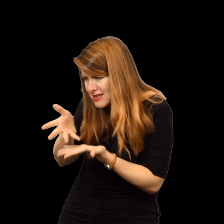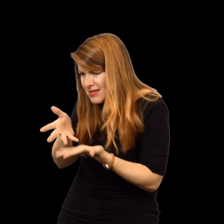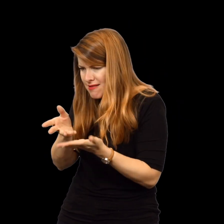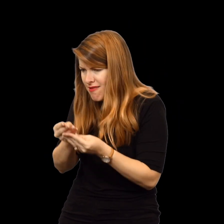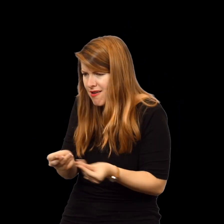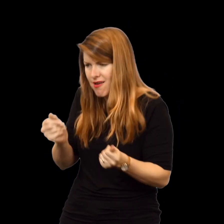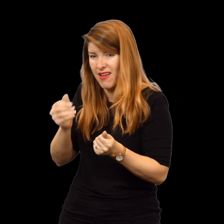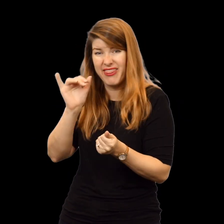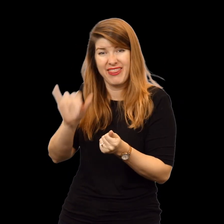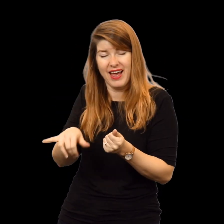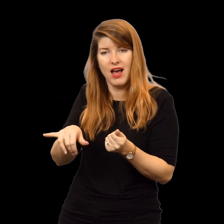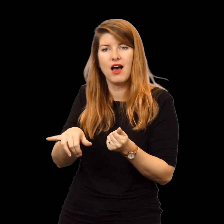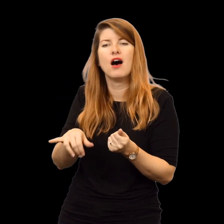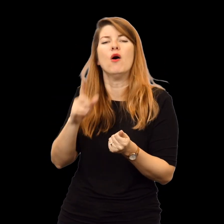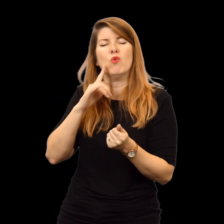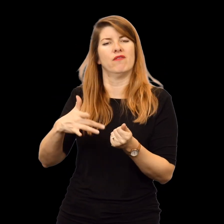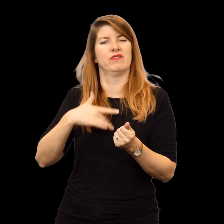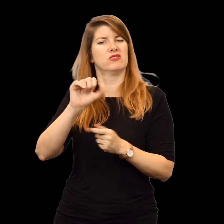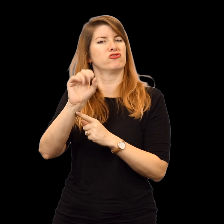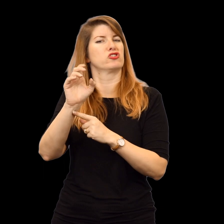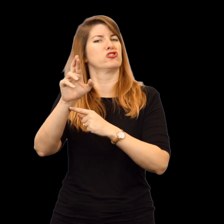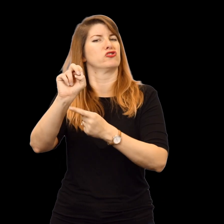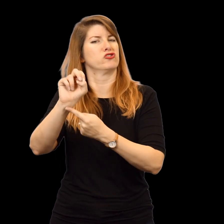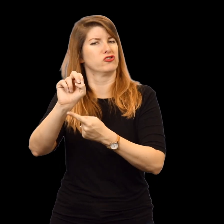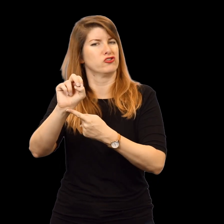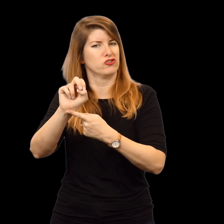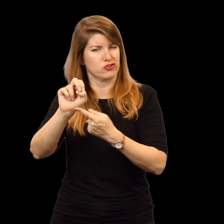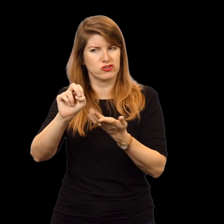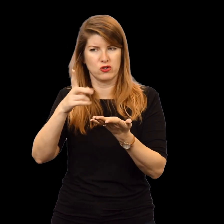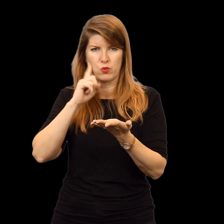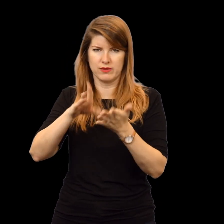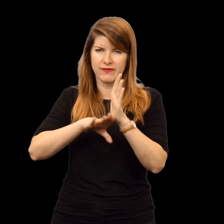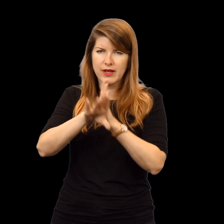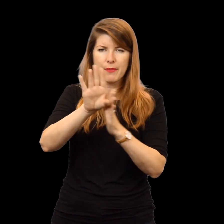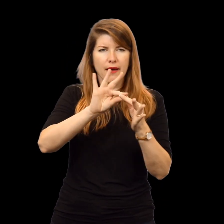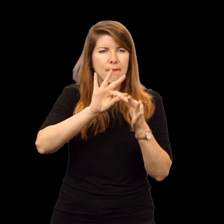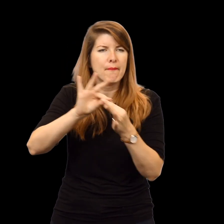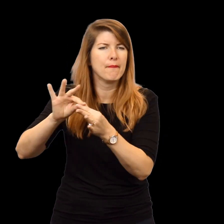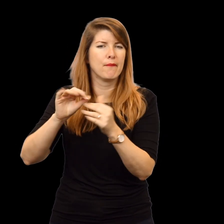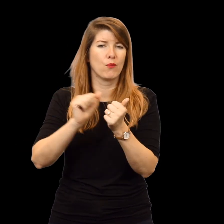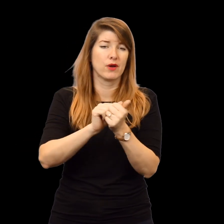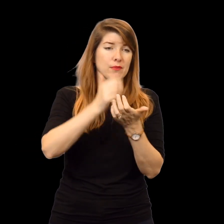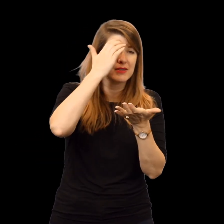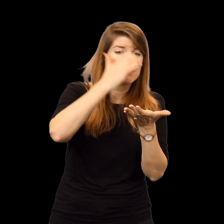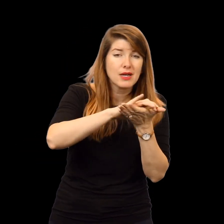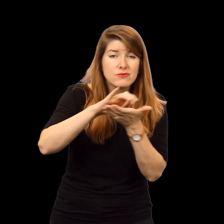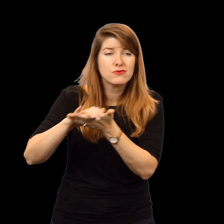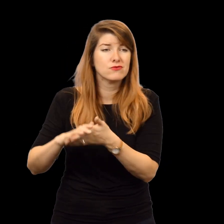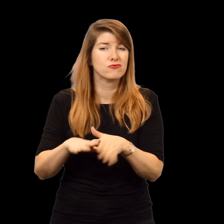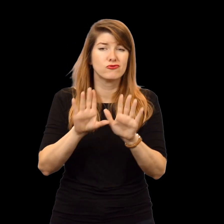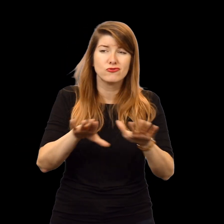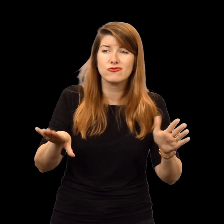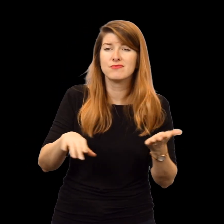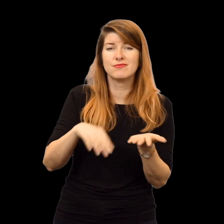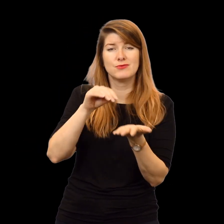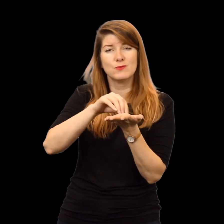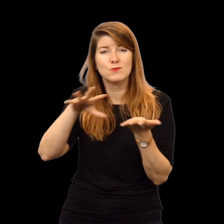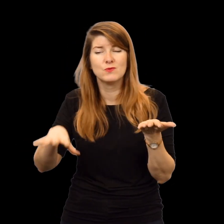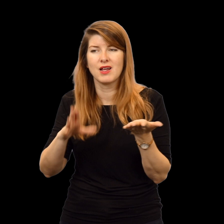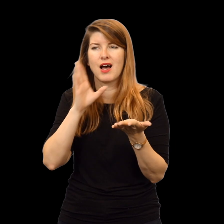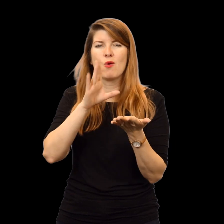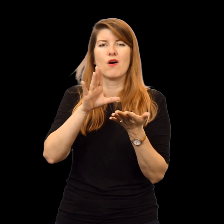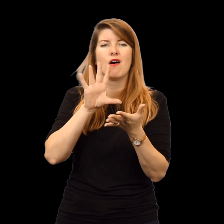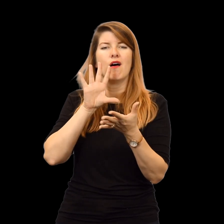attachment, that builds that security in that child, or in my spouse, or in my students, that I'm going